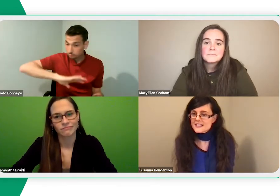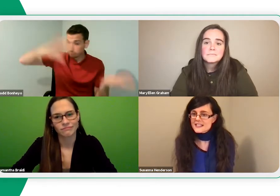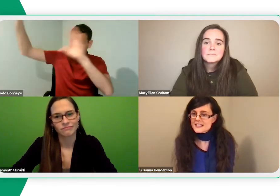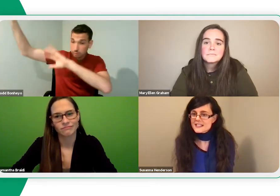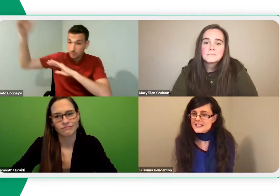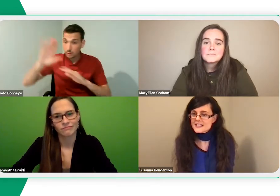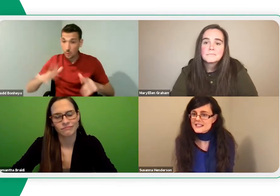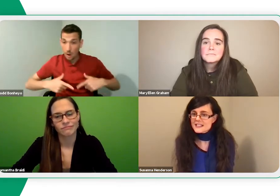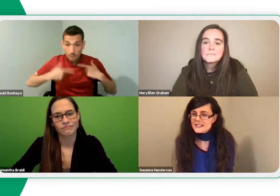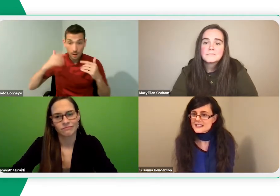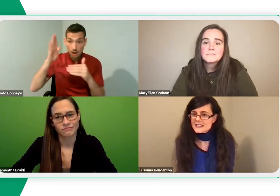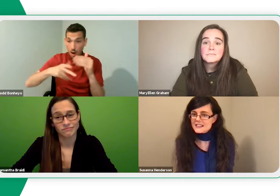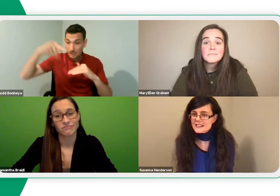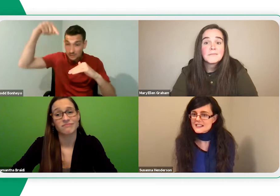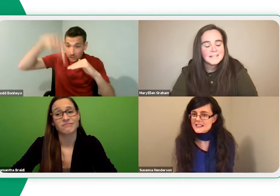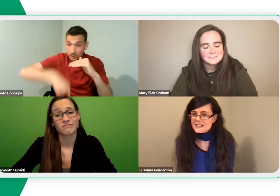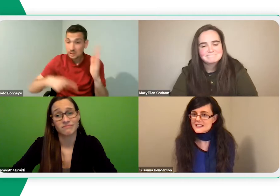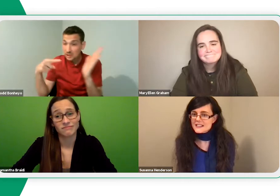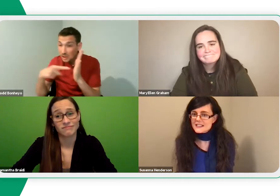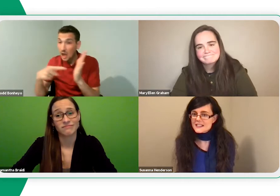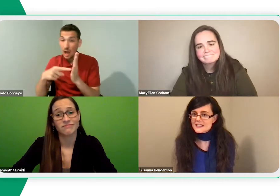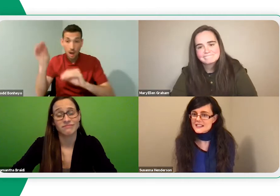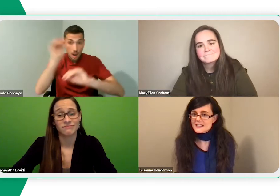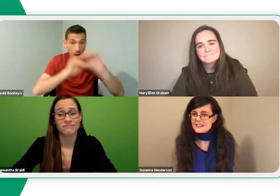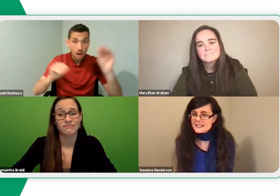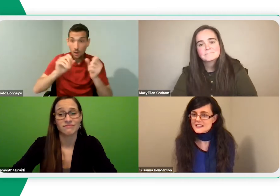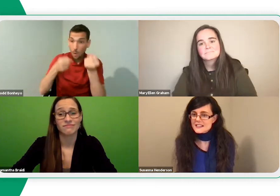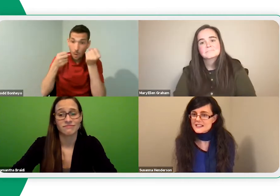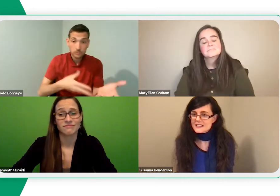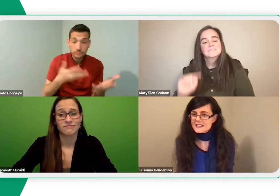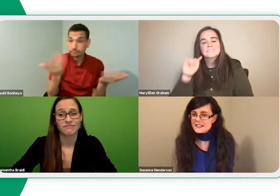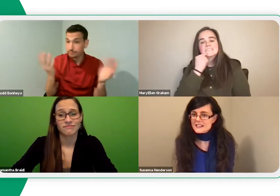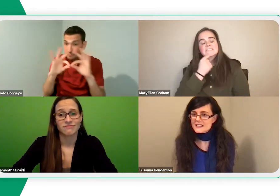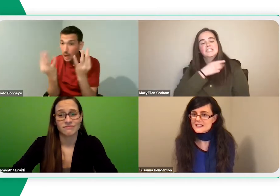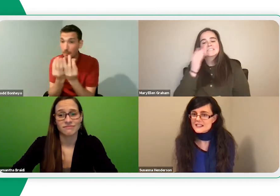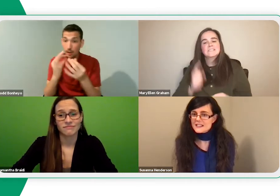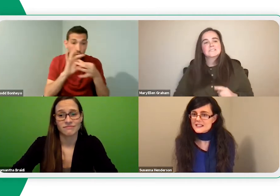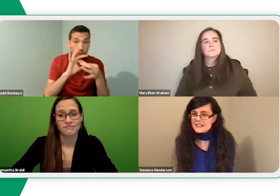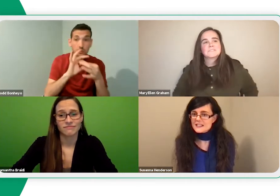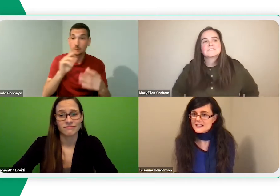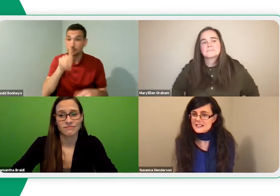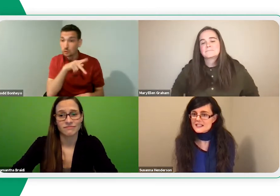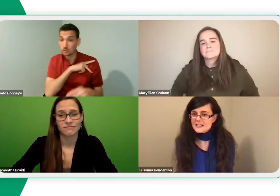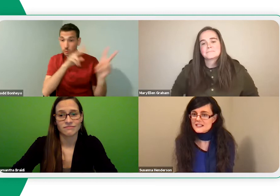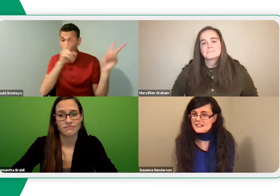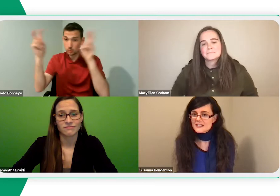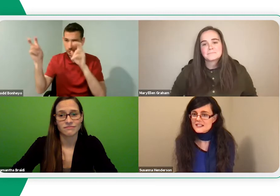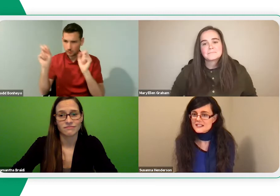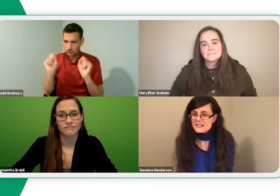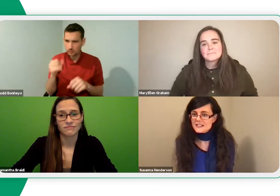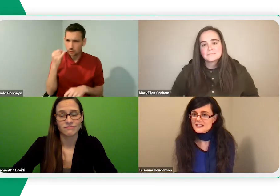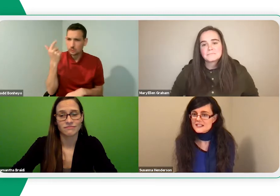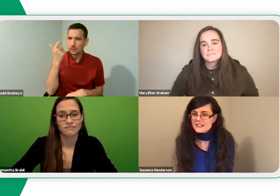loan situation that you don't understand, or it messes up your credit, you become in debt trying to figure out what happens with your family,